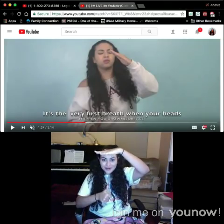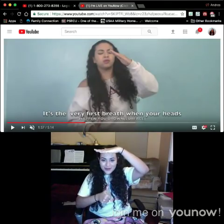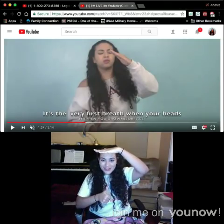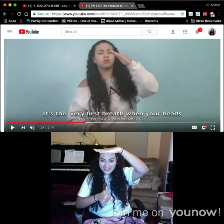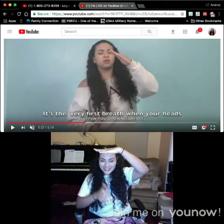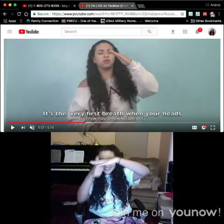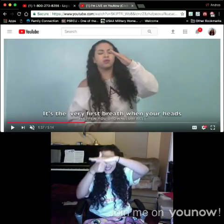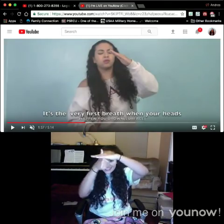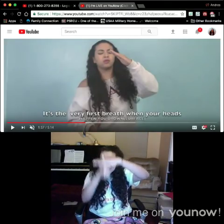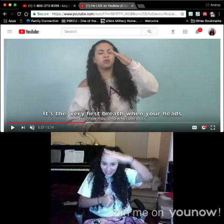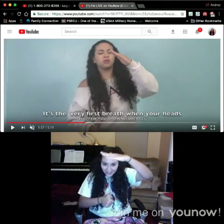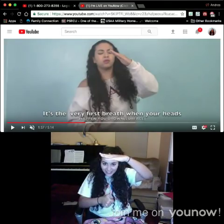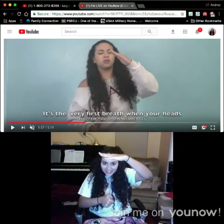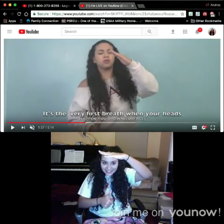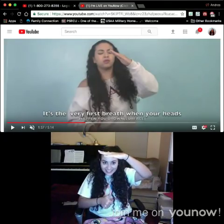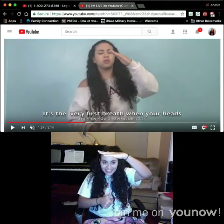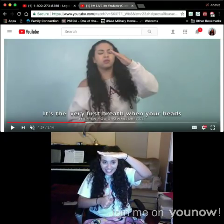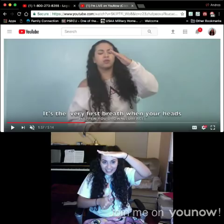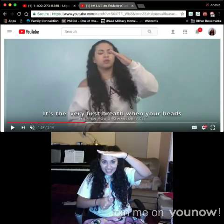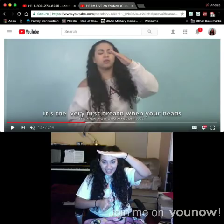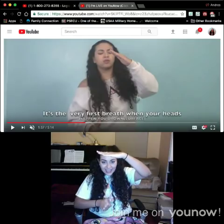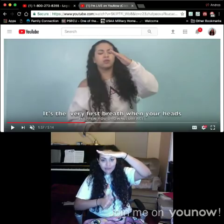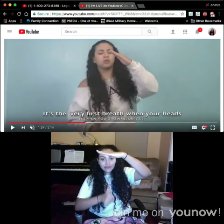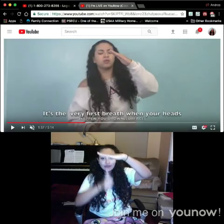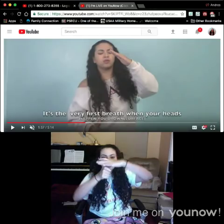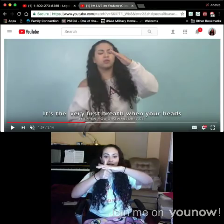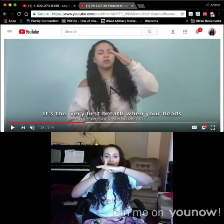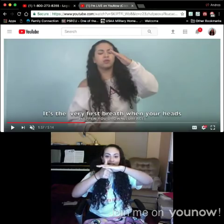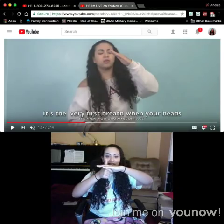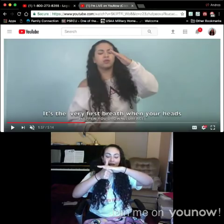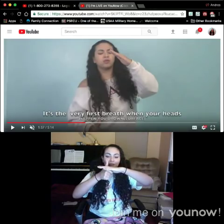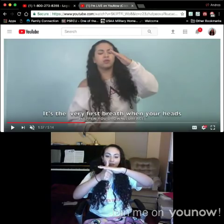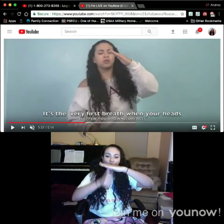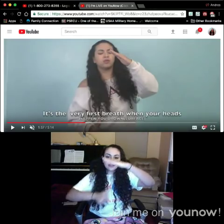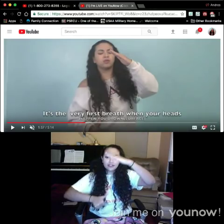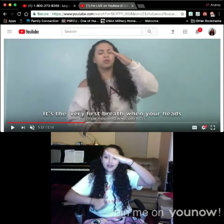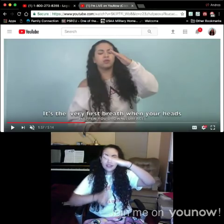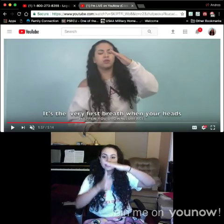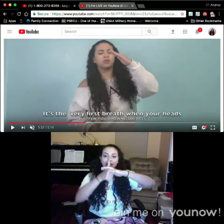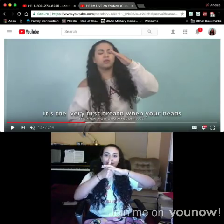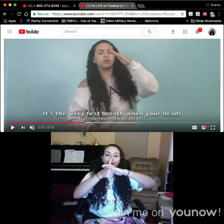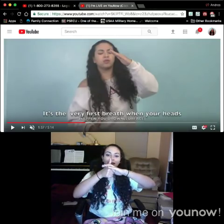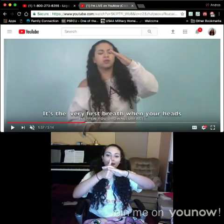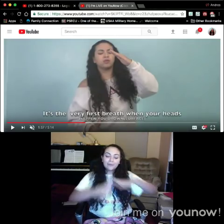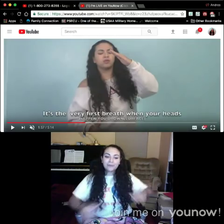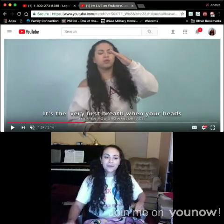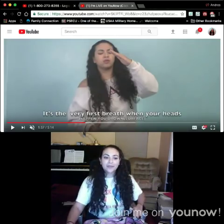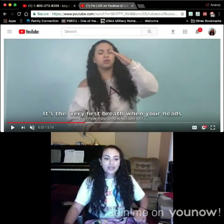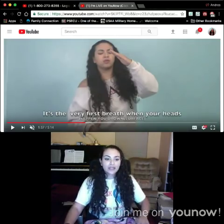under the water. Drowning. And then I had it resurface, like I'm no longer drowning. I just came right back